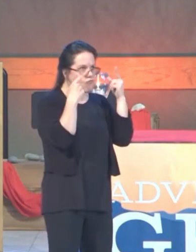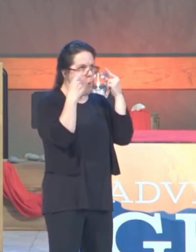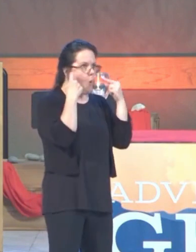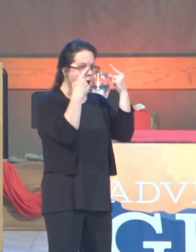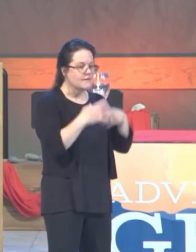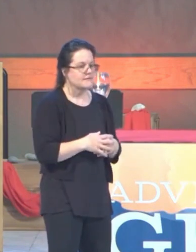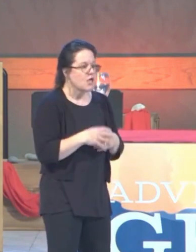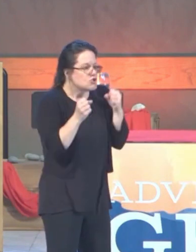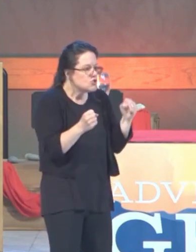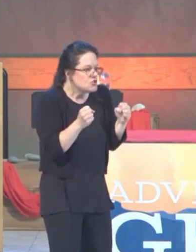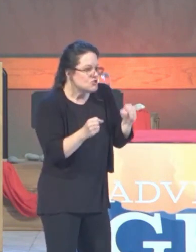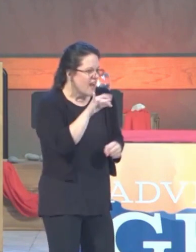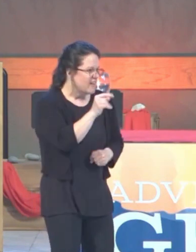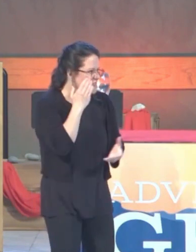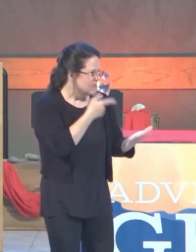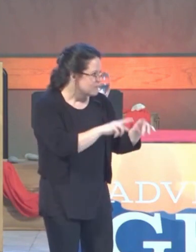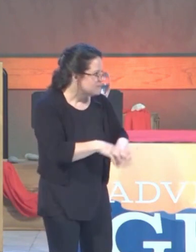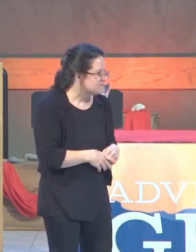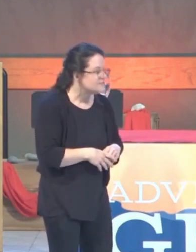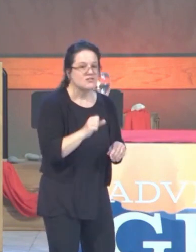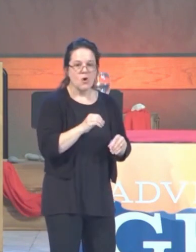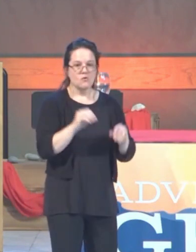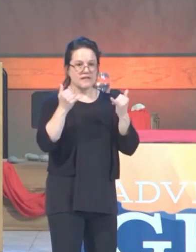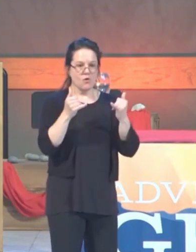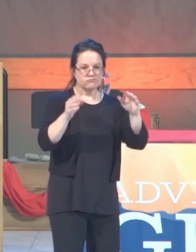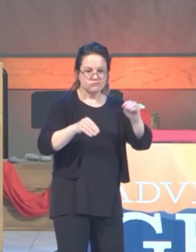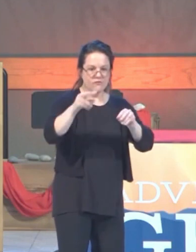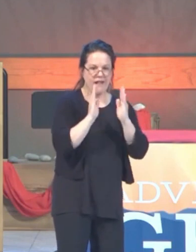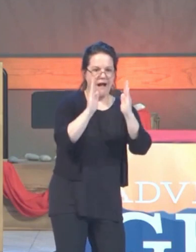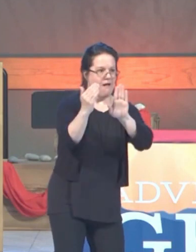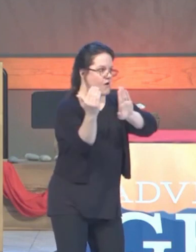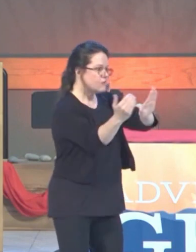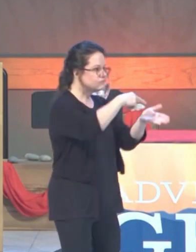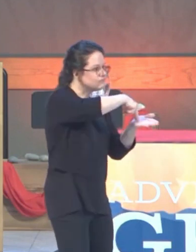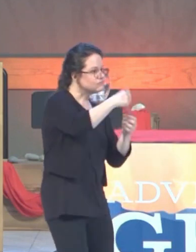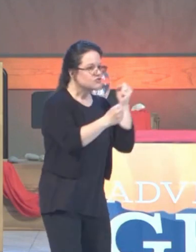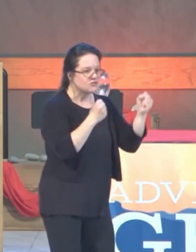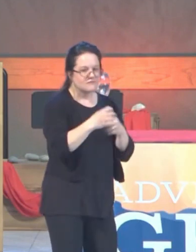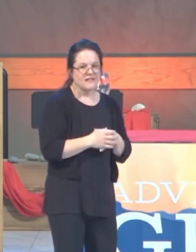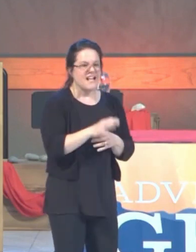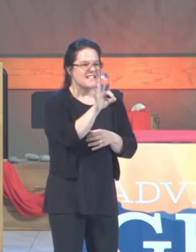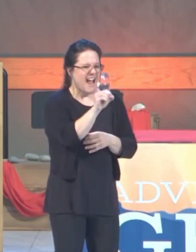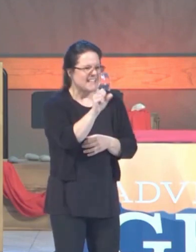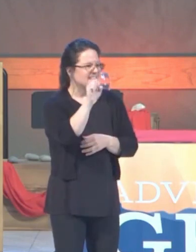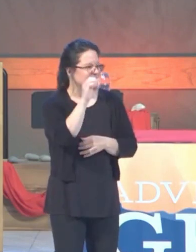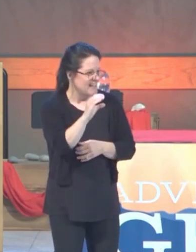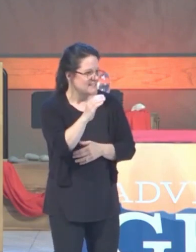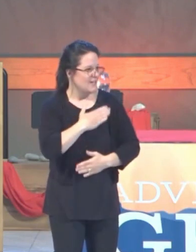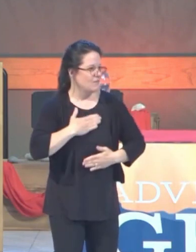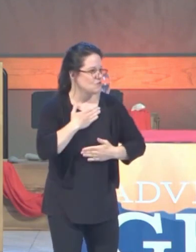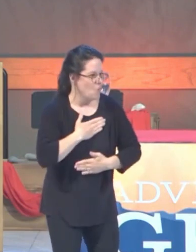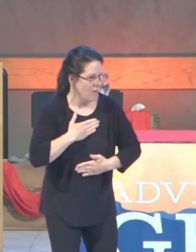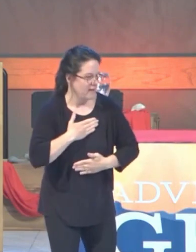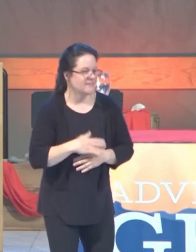And shake it. You know what I'm saying? So we're going to move into the aisles, and we're just going to give each other... 90 seconds. Yeah, move into the aisles.